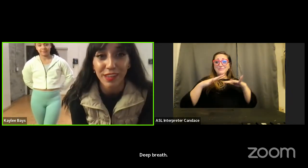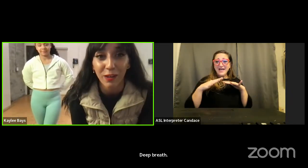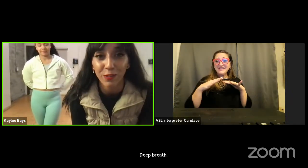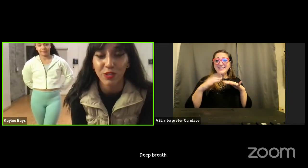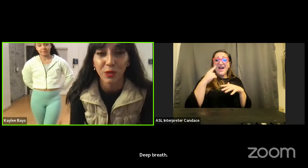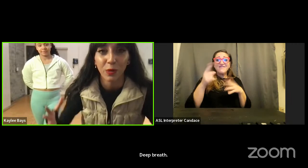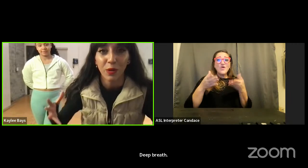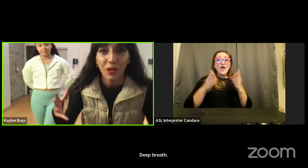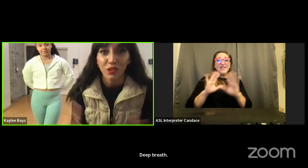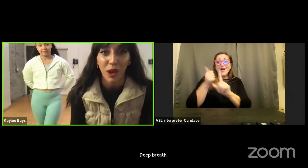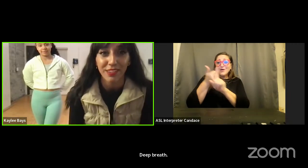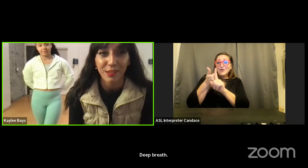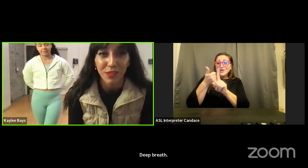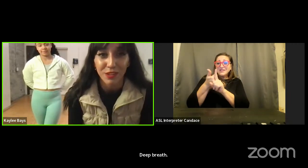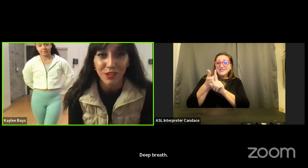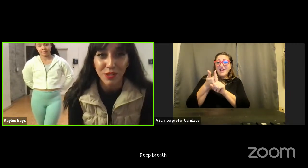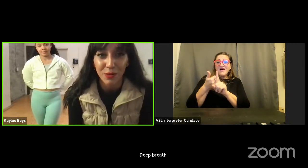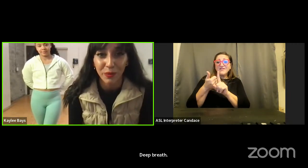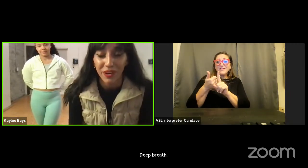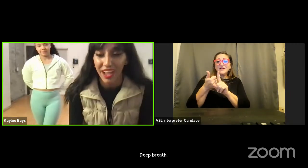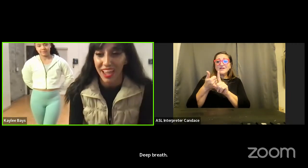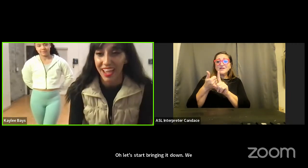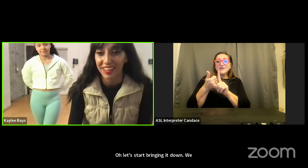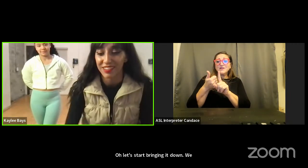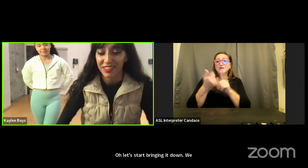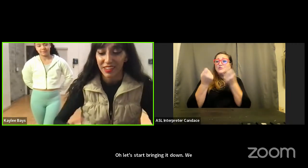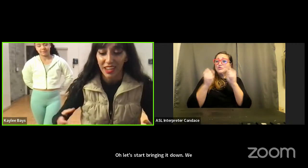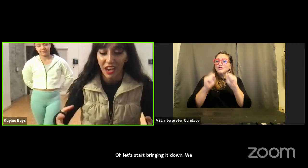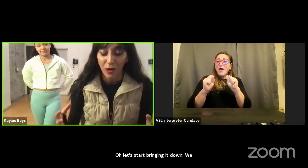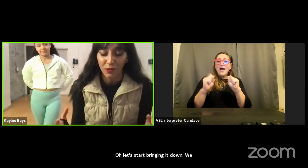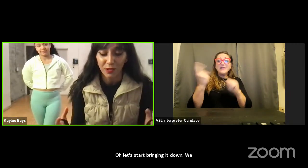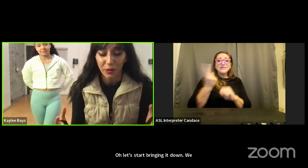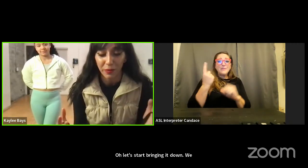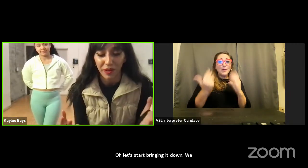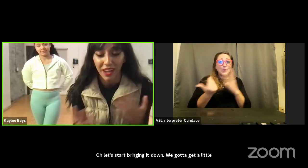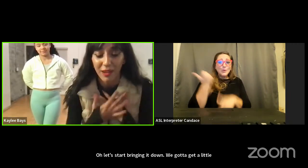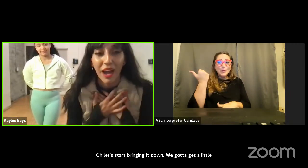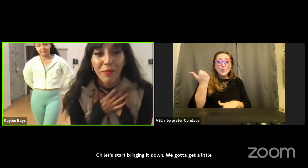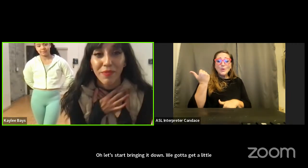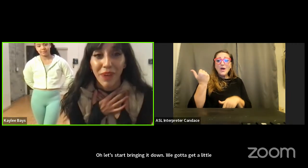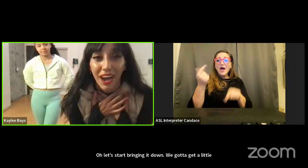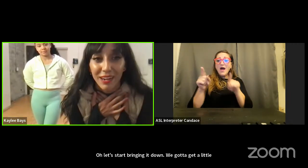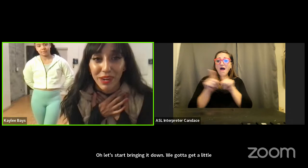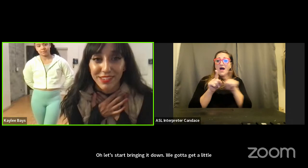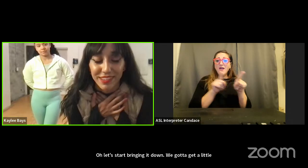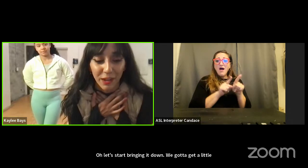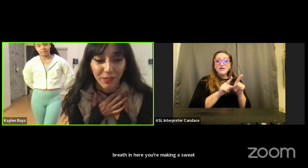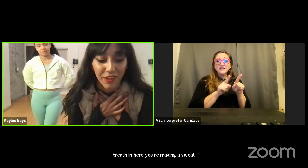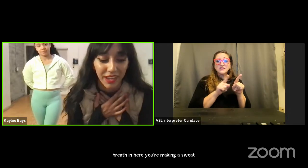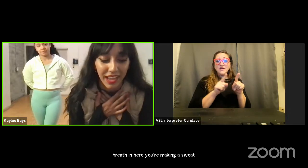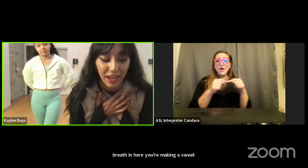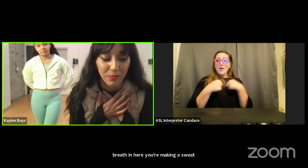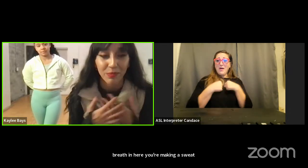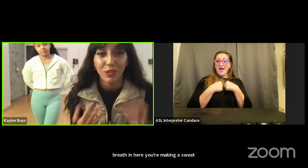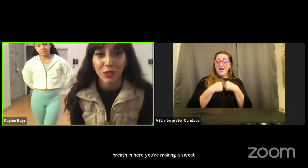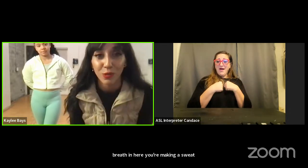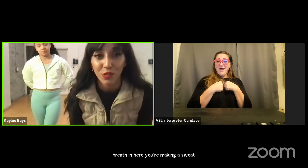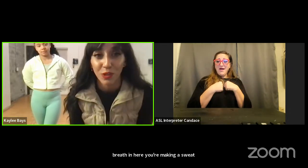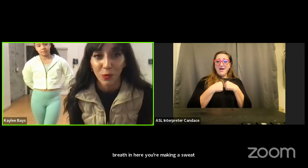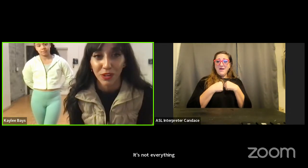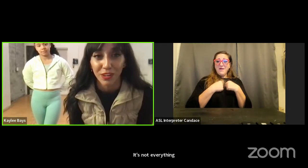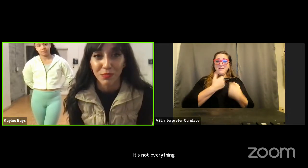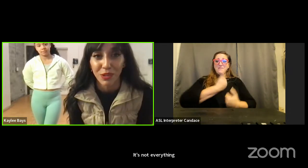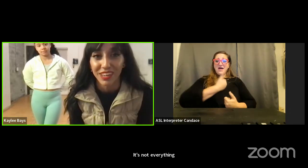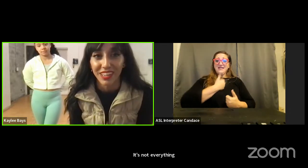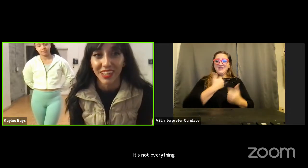allowing yourself to try something new. And also, I myself am new